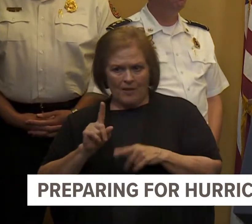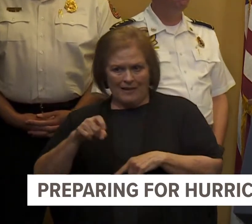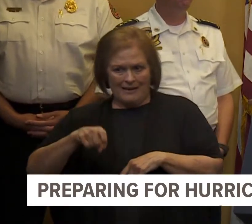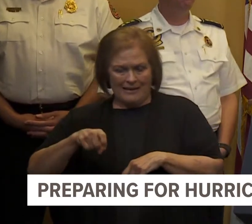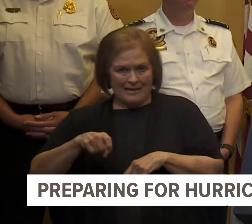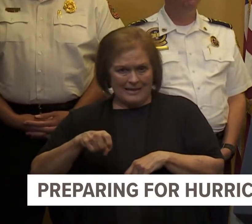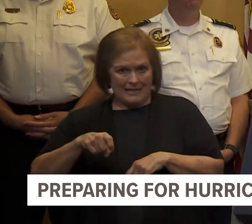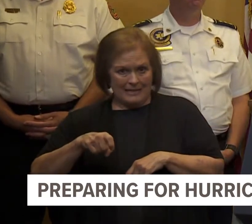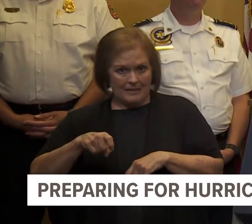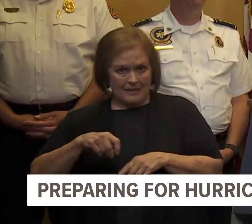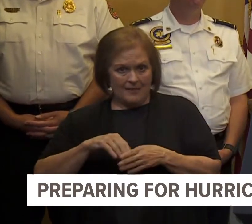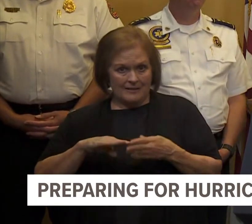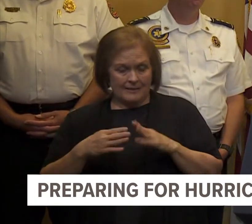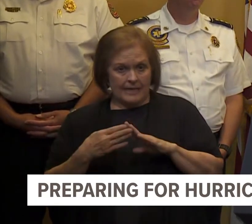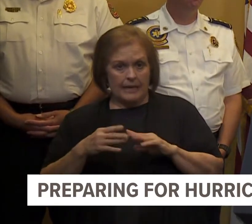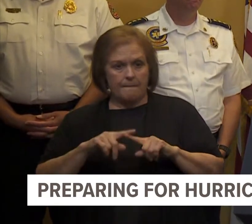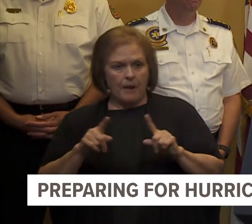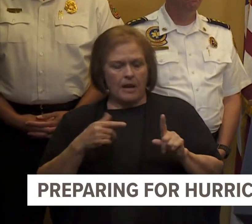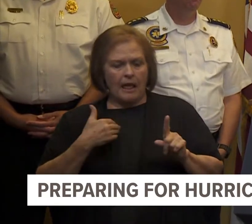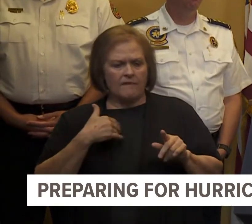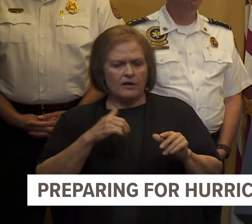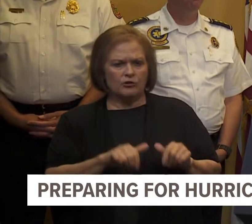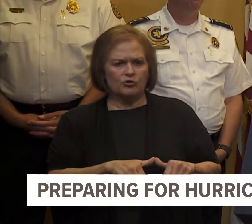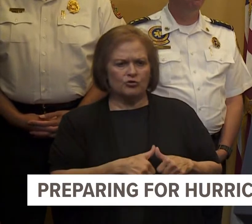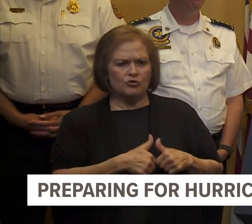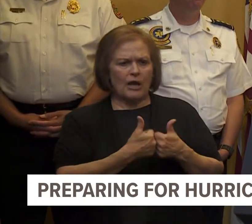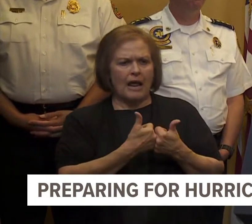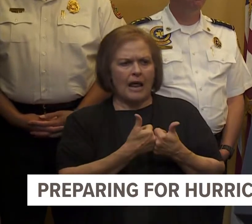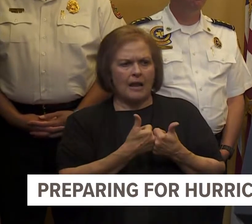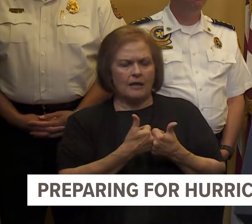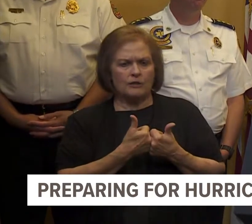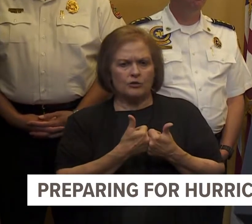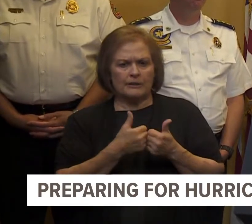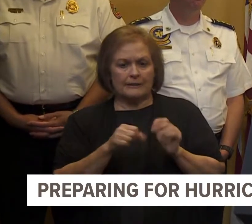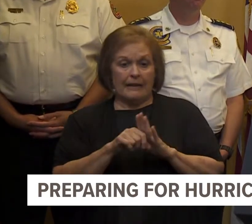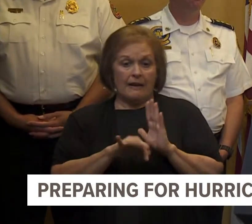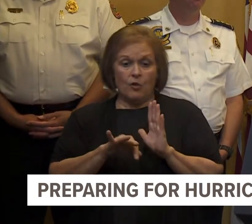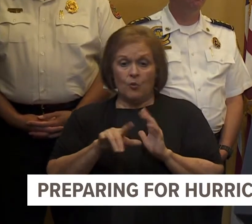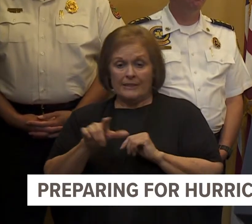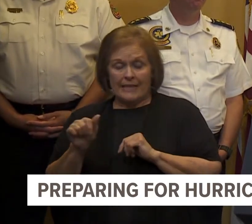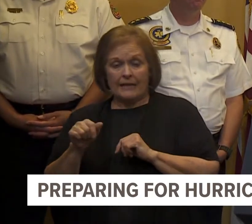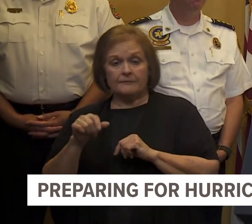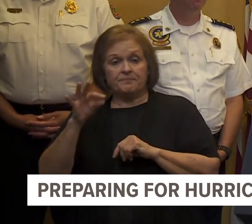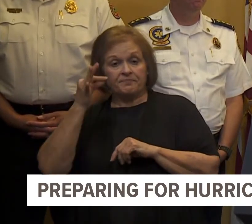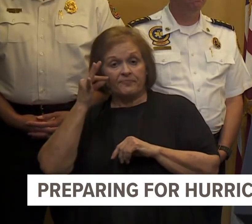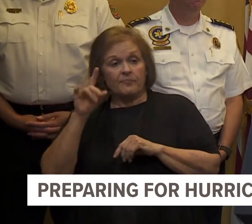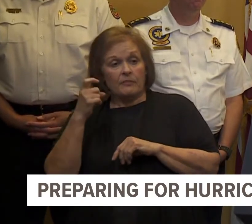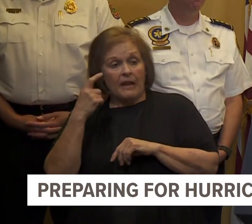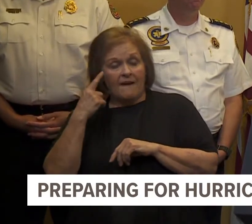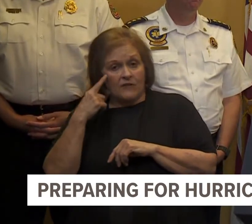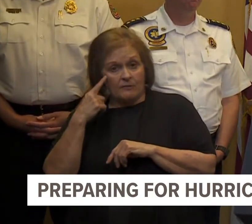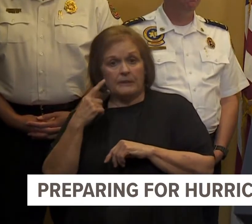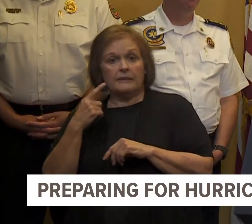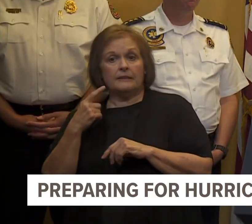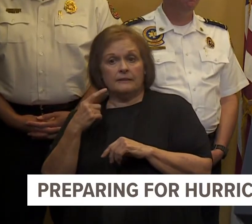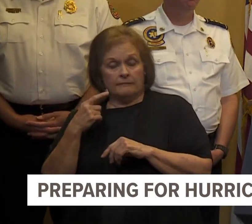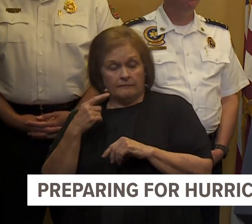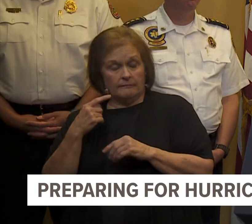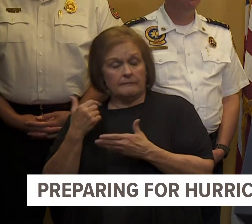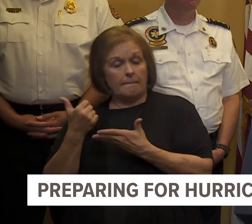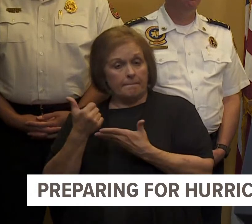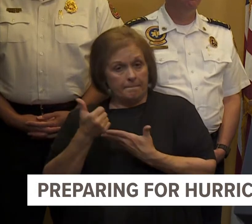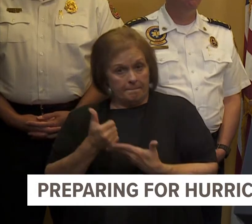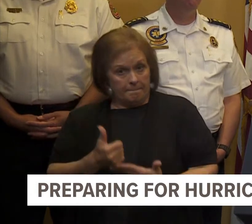But then there's this challenge, and the state of Louisiana and our federal government has risen to that challenge over